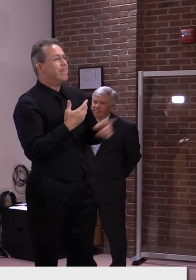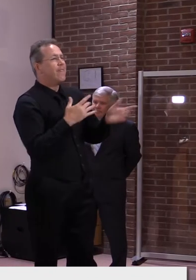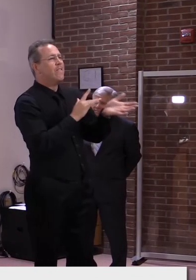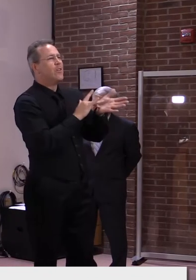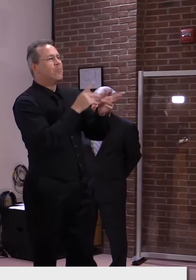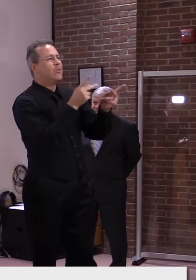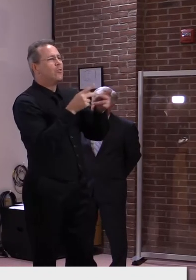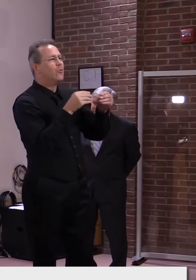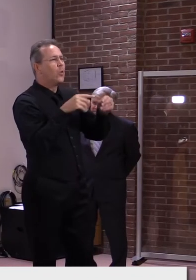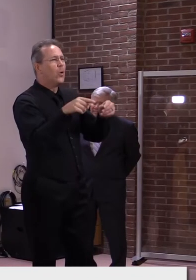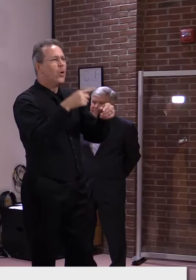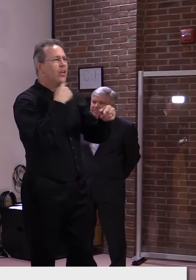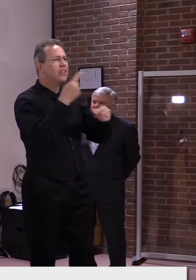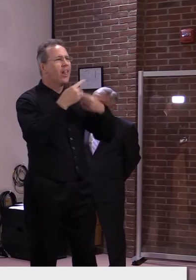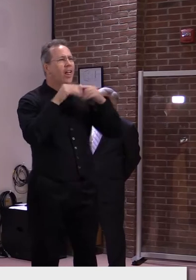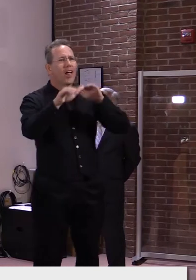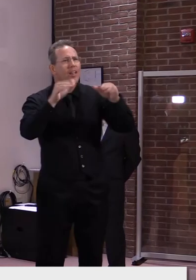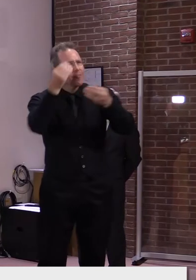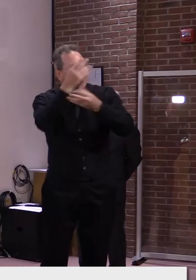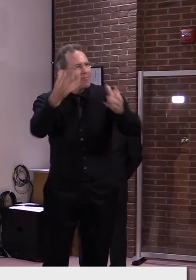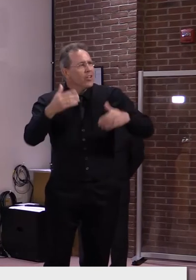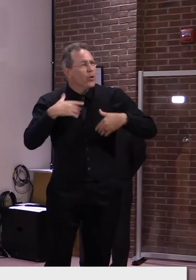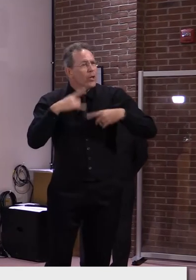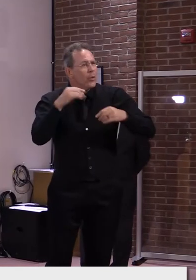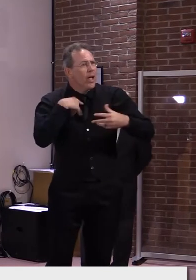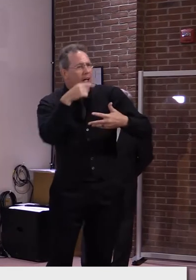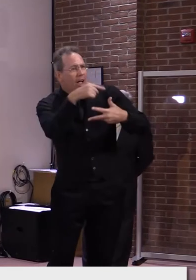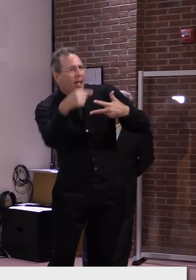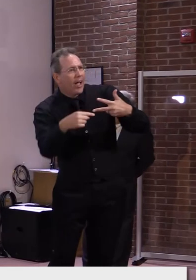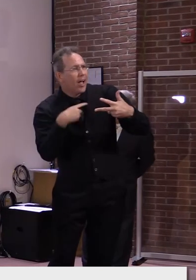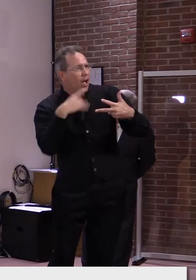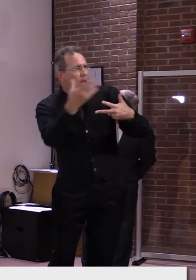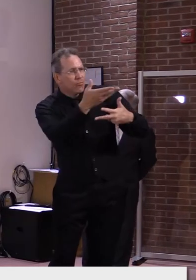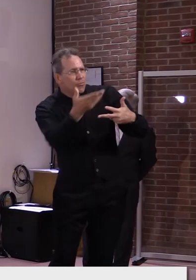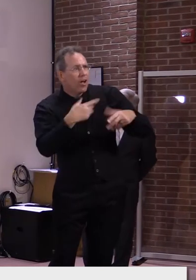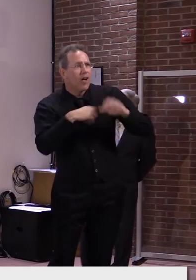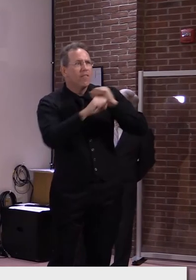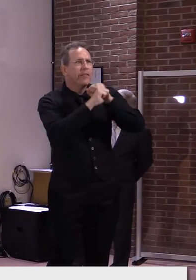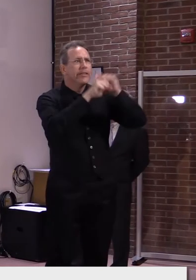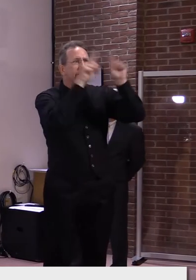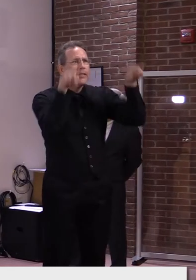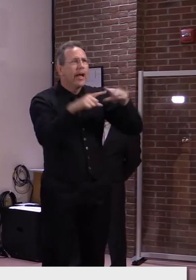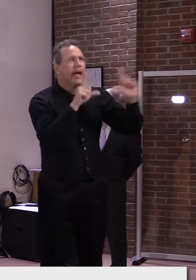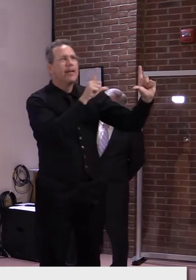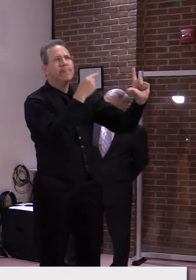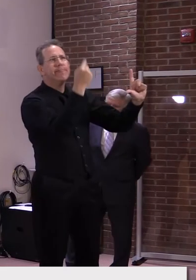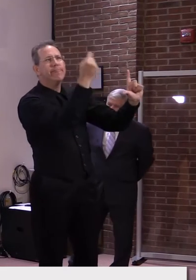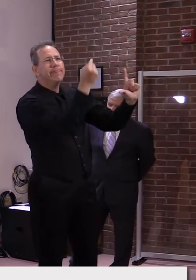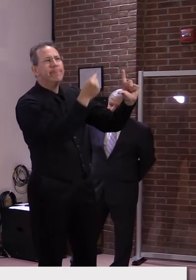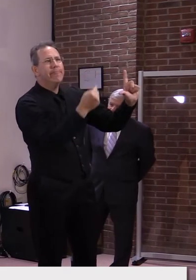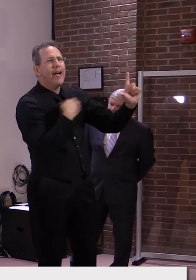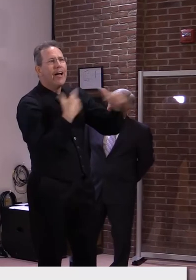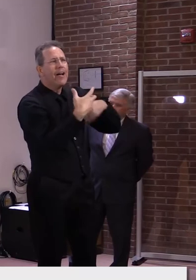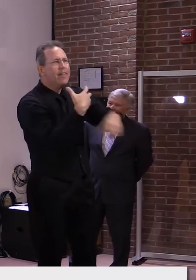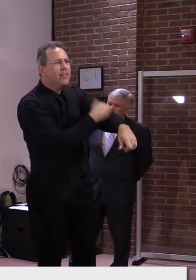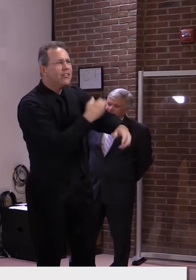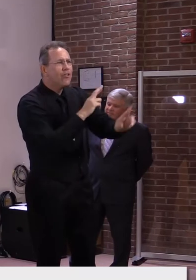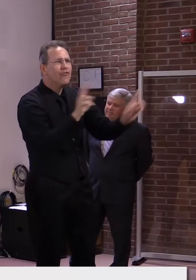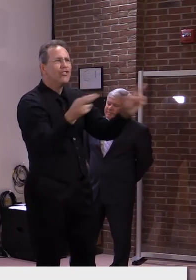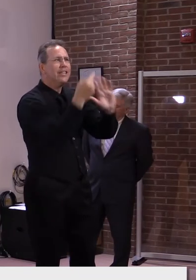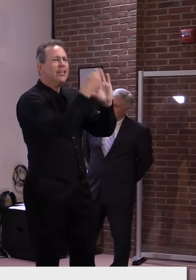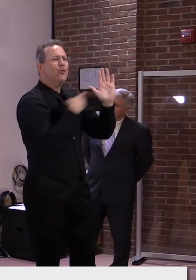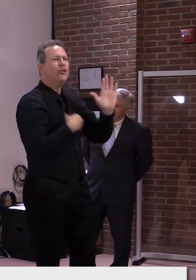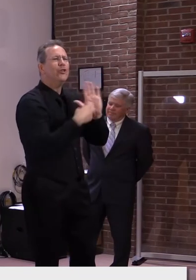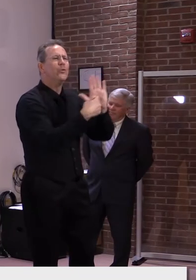that would sell, so to speak, that was something that was attracted to some, I would be utilizing that as